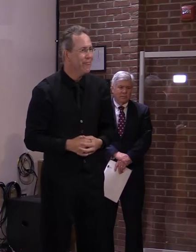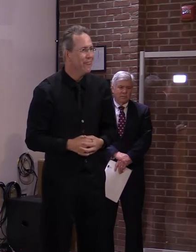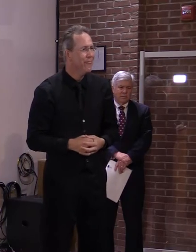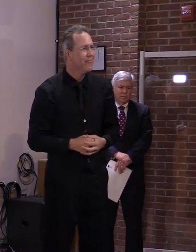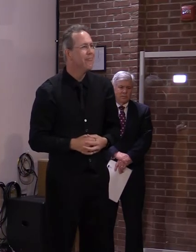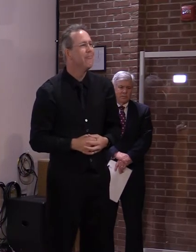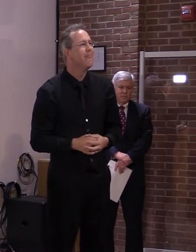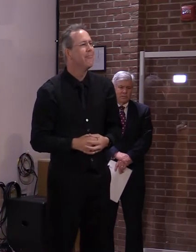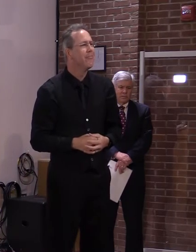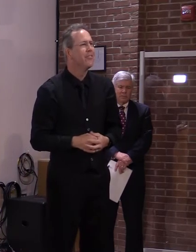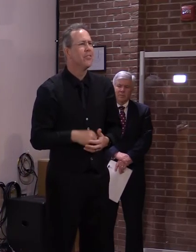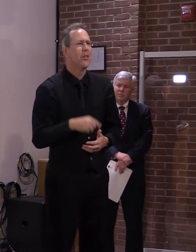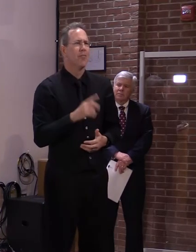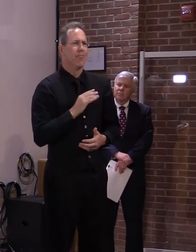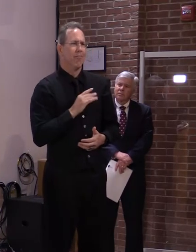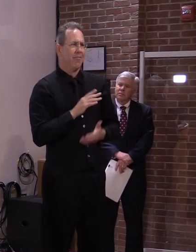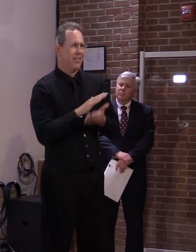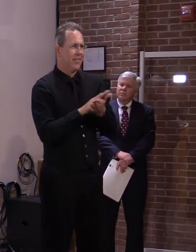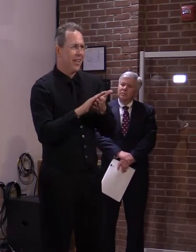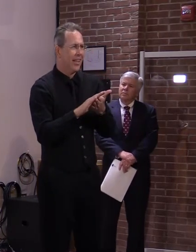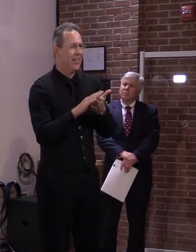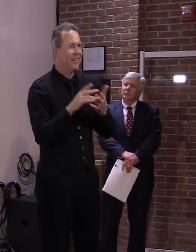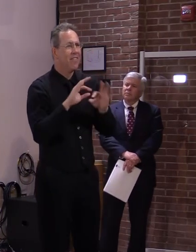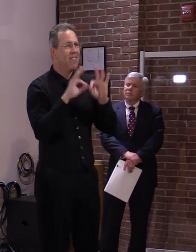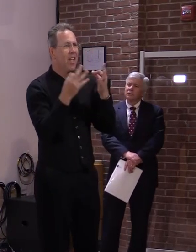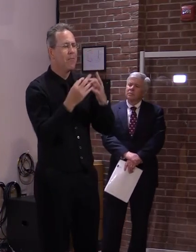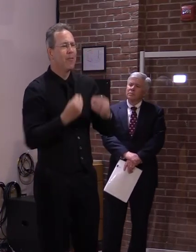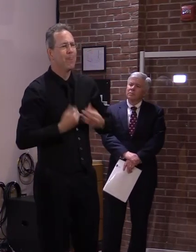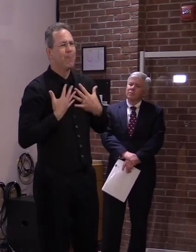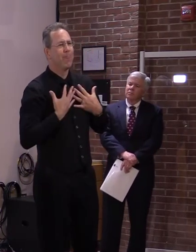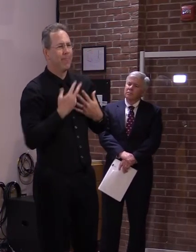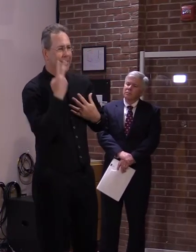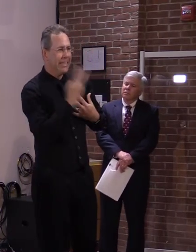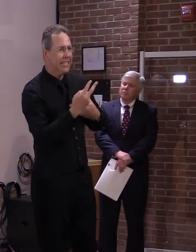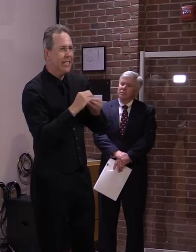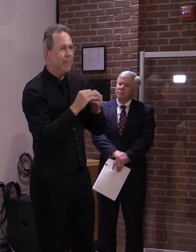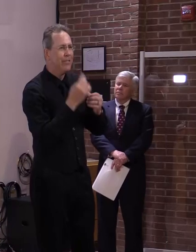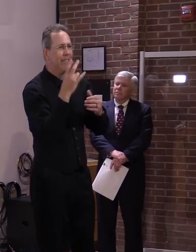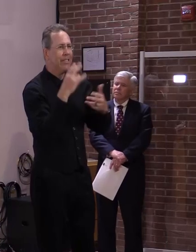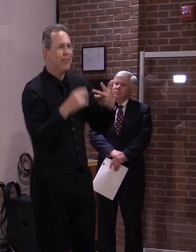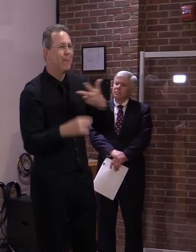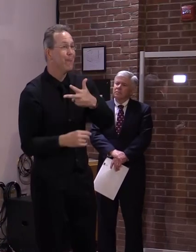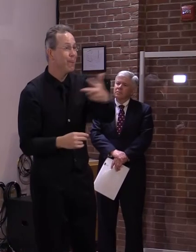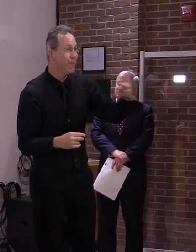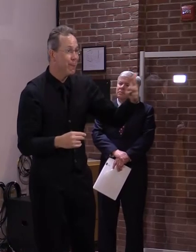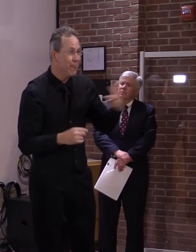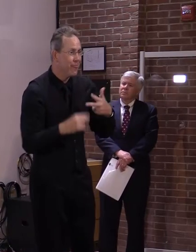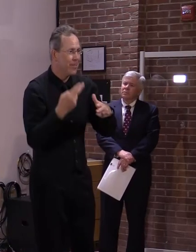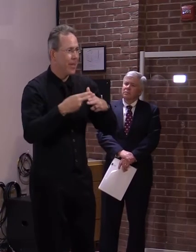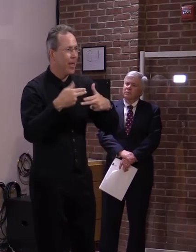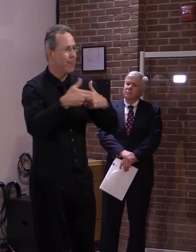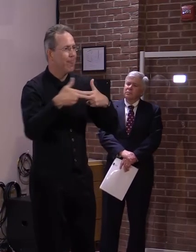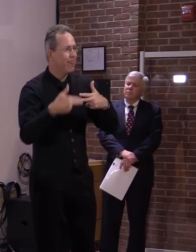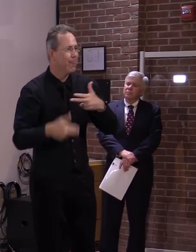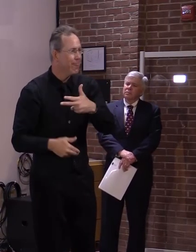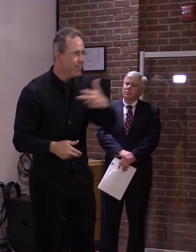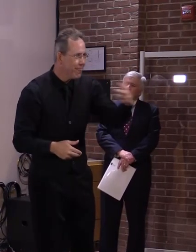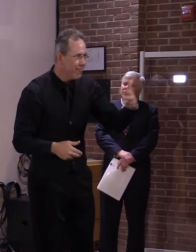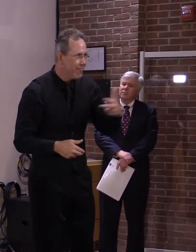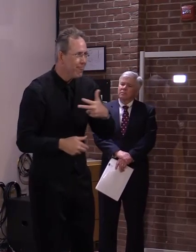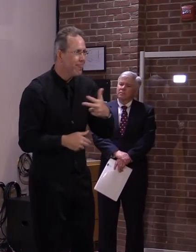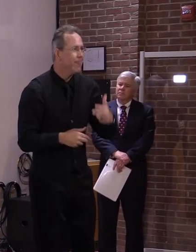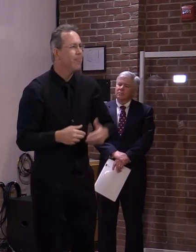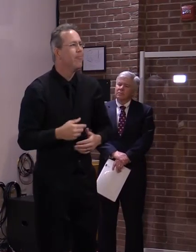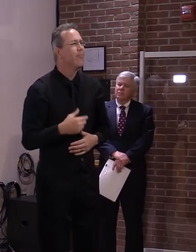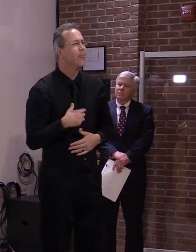a lot to the family, so I want to thank former Vermonter Steve Phelps, president